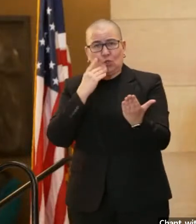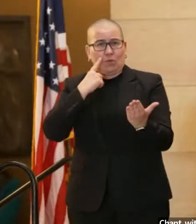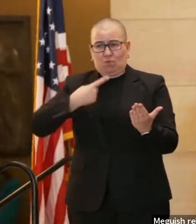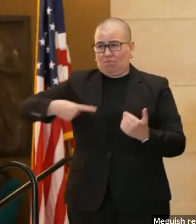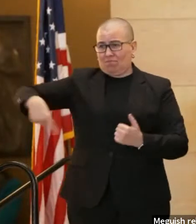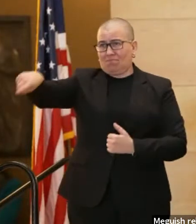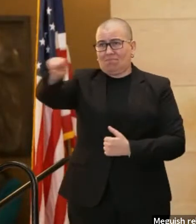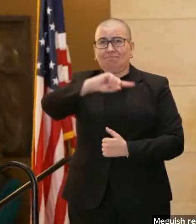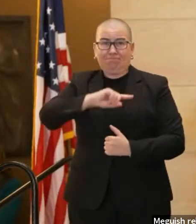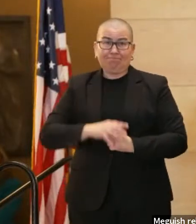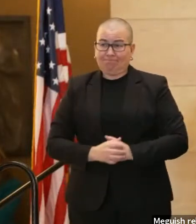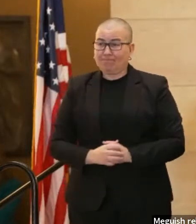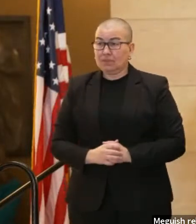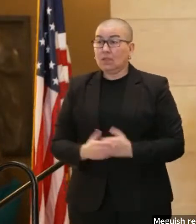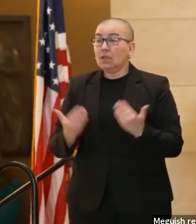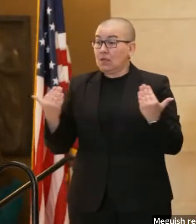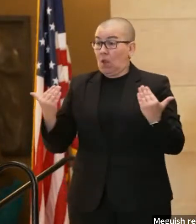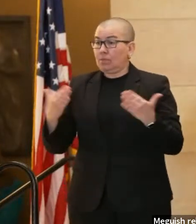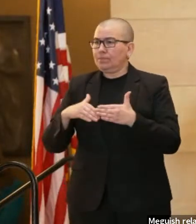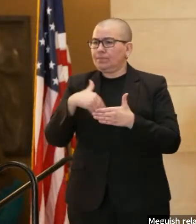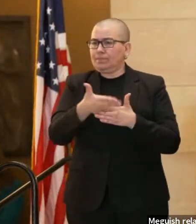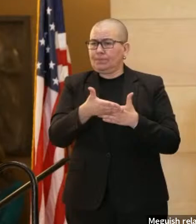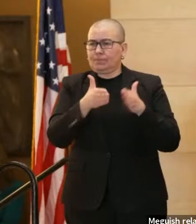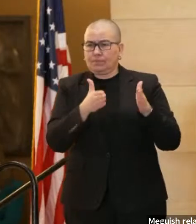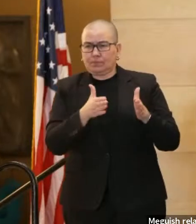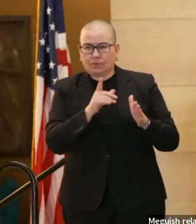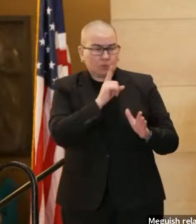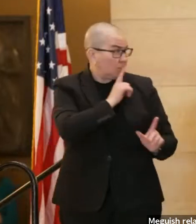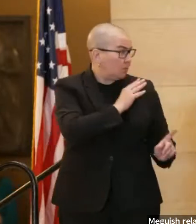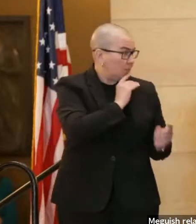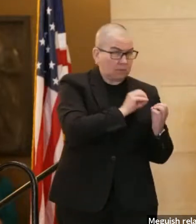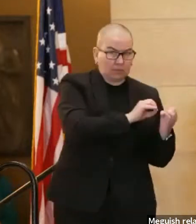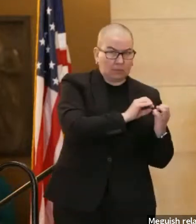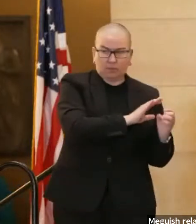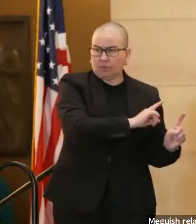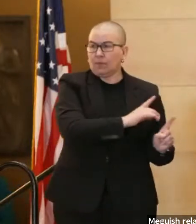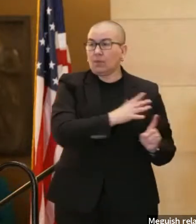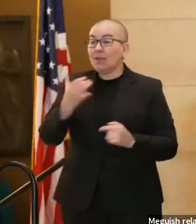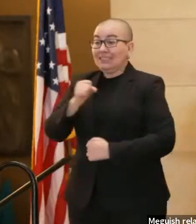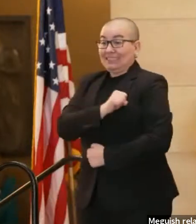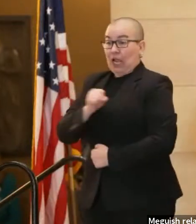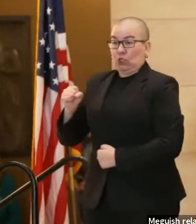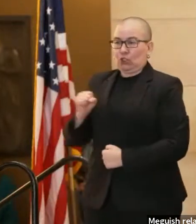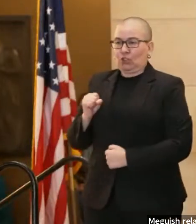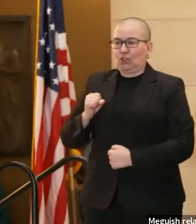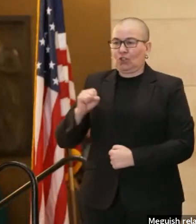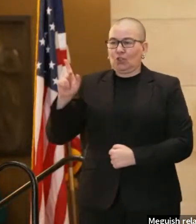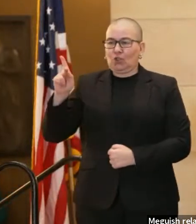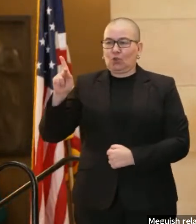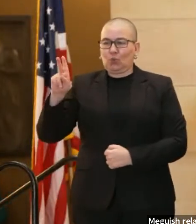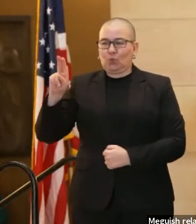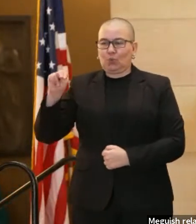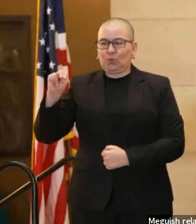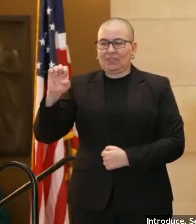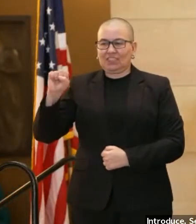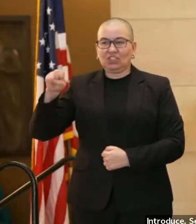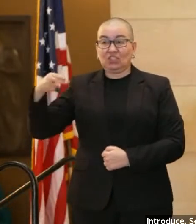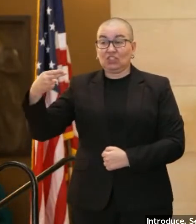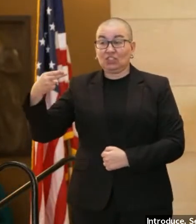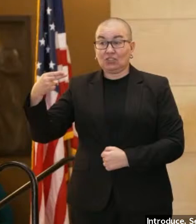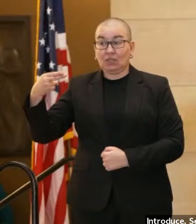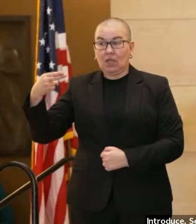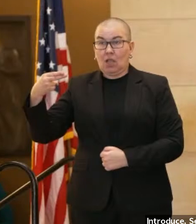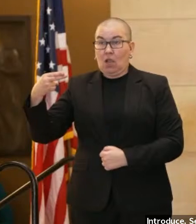to introduce Senator Kunesh, who is actually a very big rock